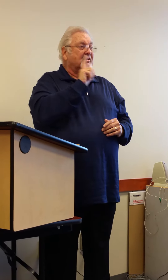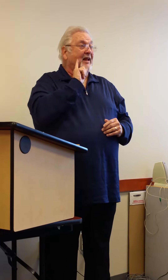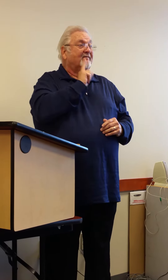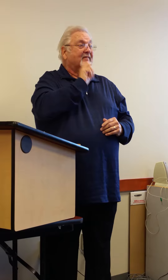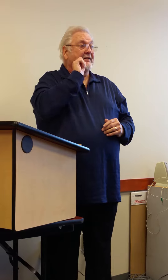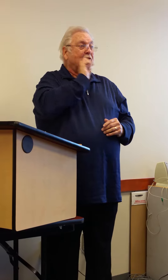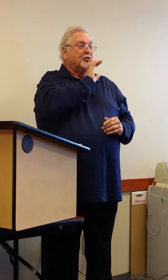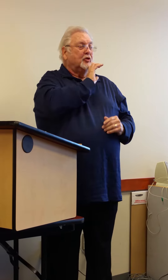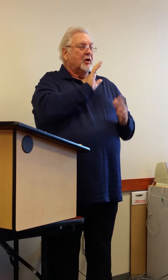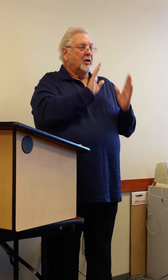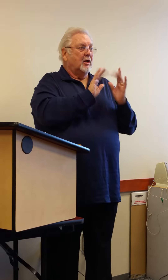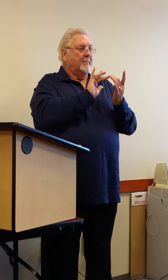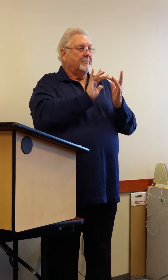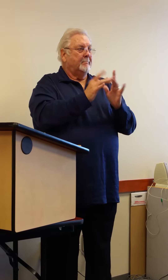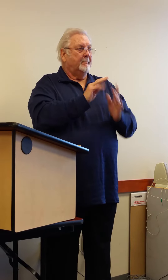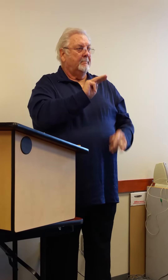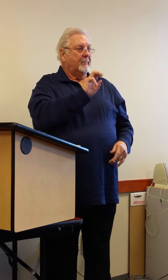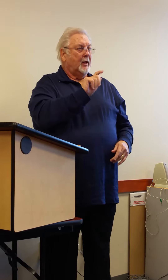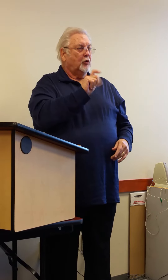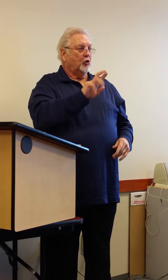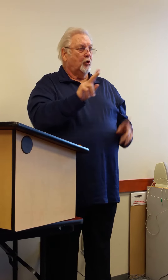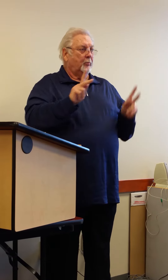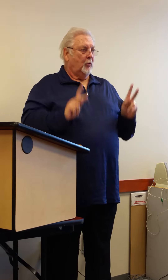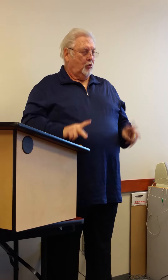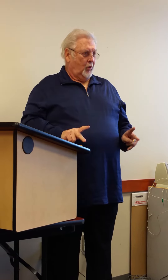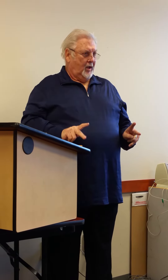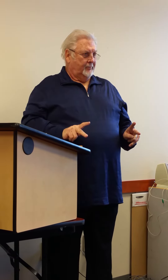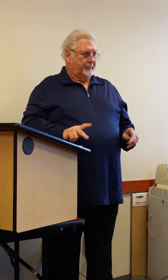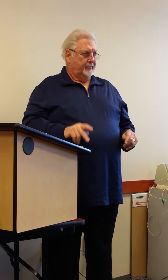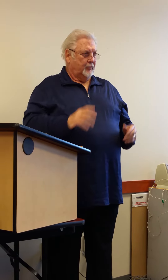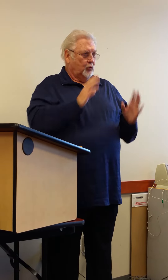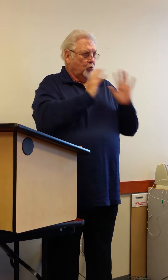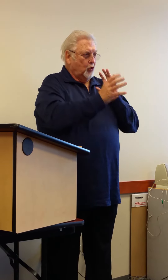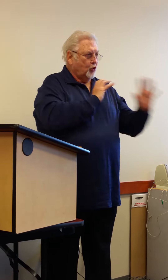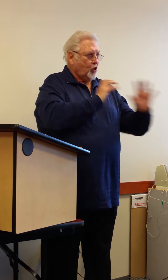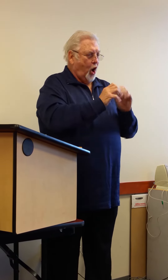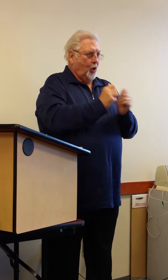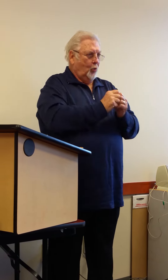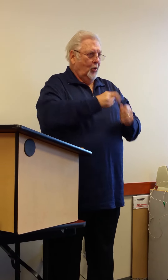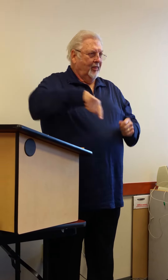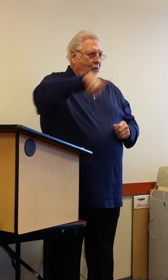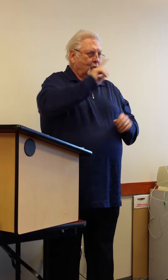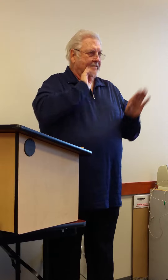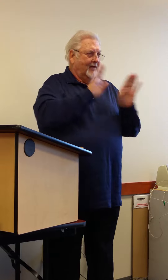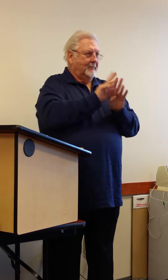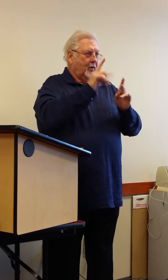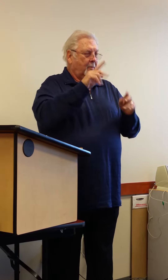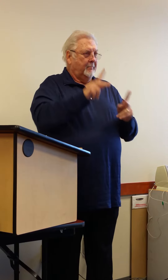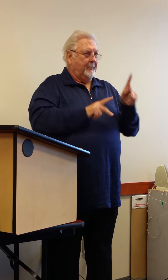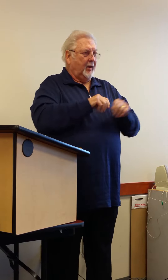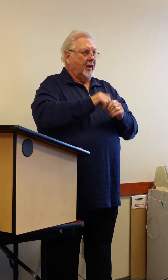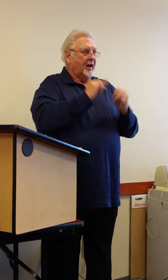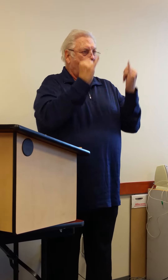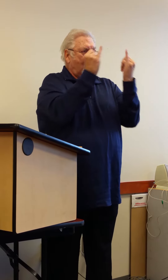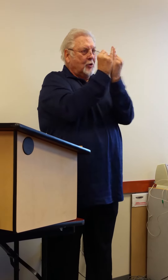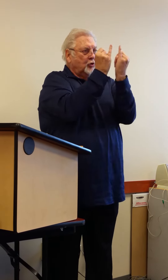of deaf senior citizens, have a mentoring program to talk with those deaf people